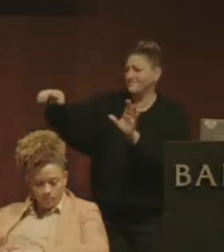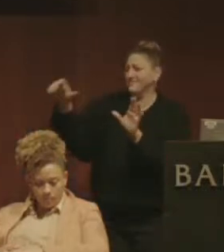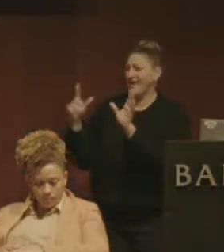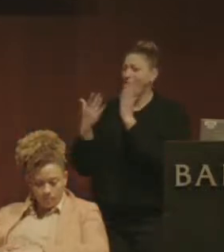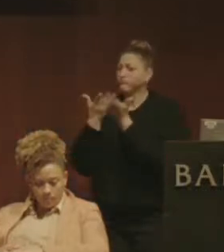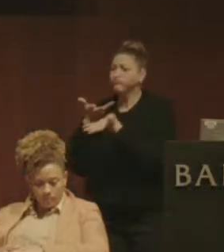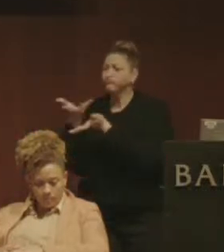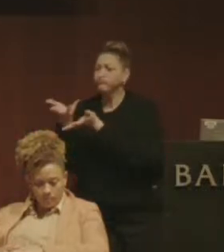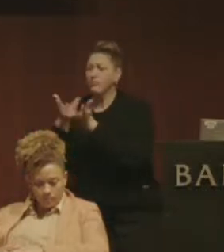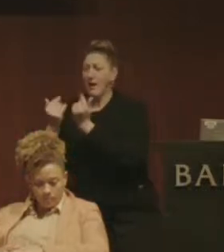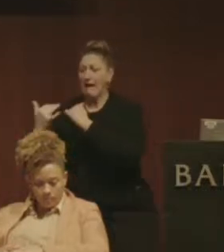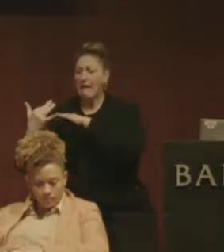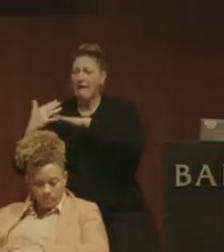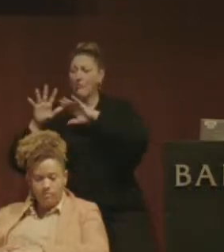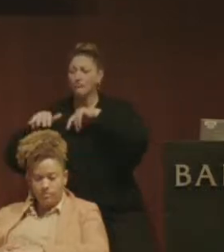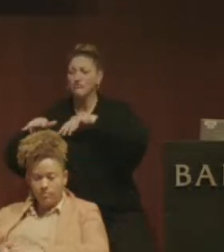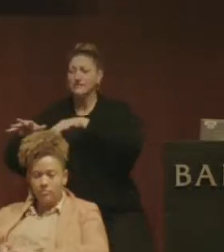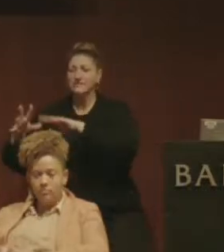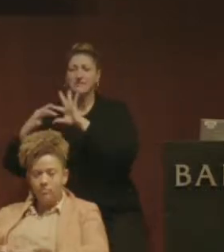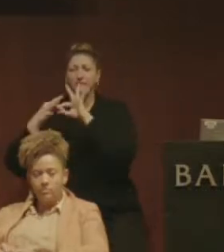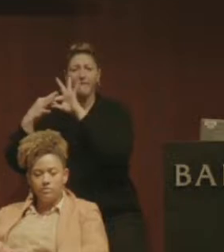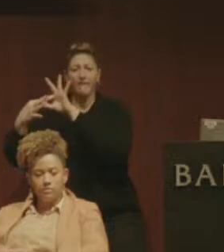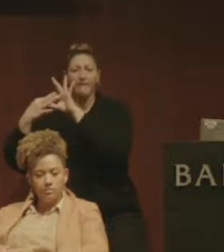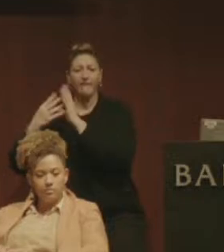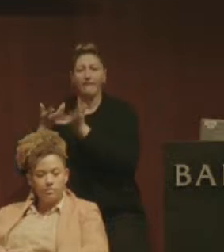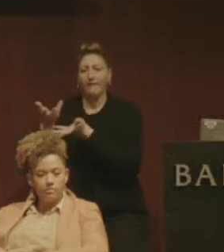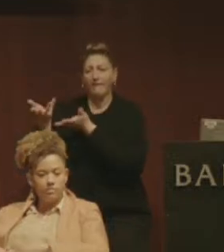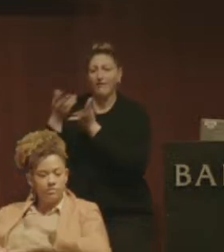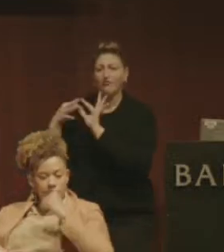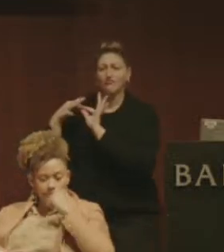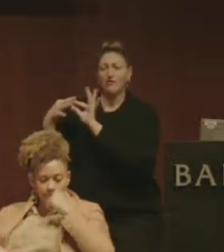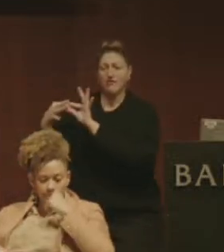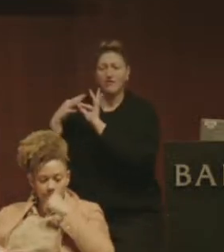relationships with the sea, were now coveted lands